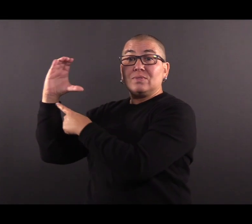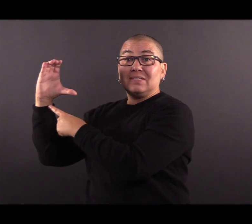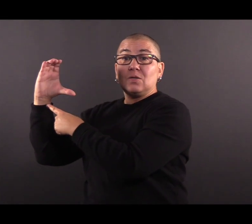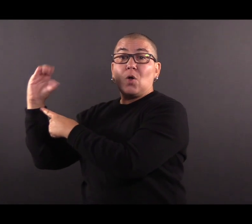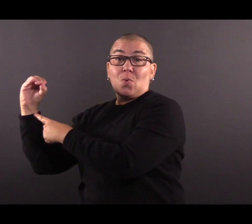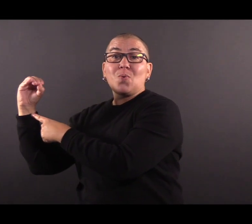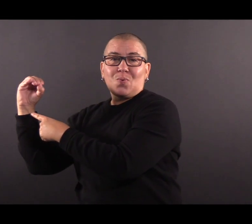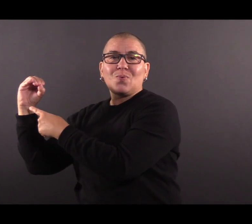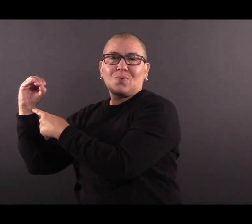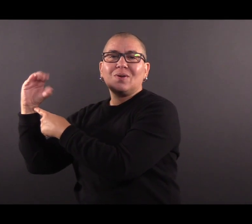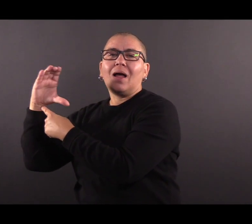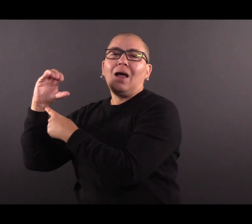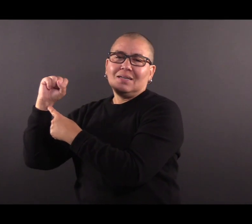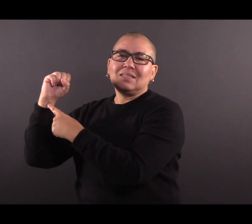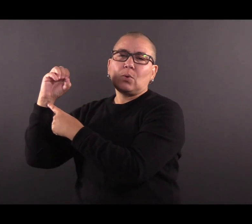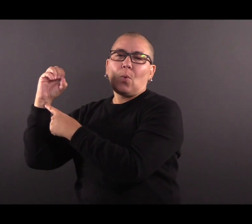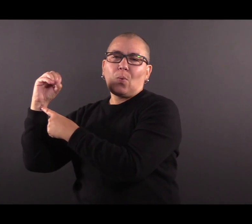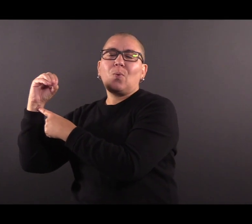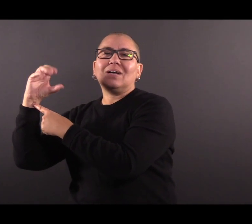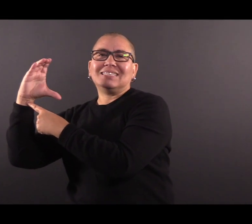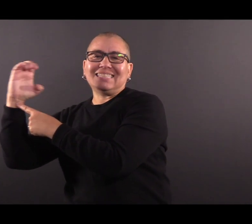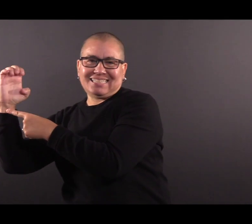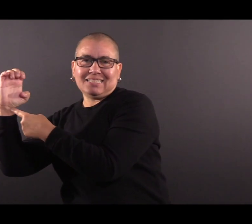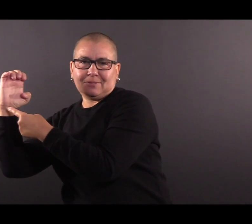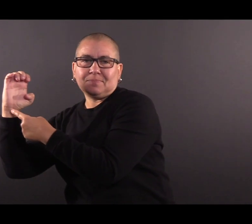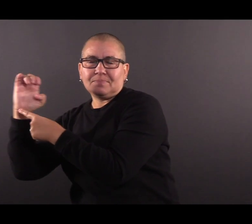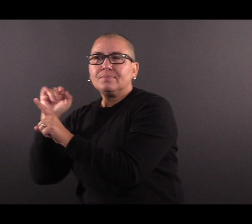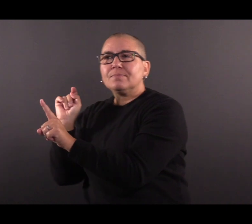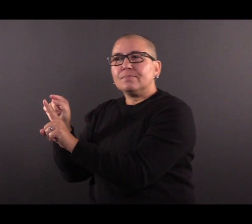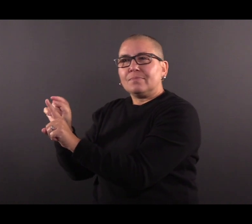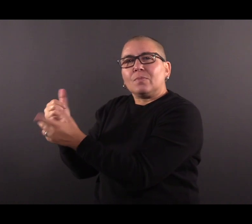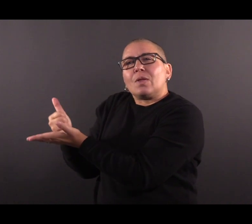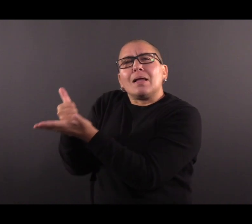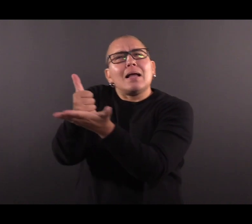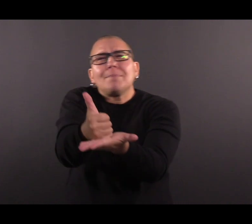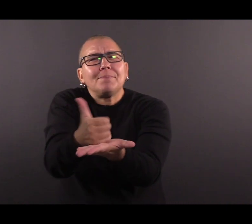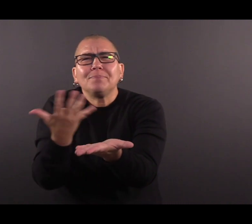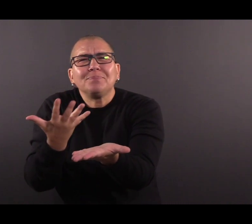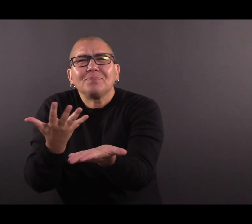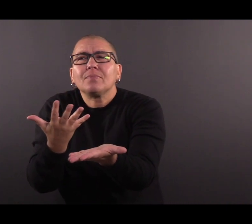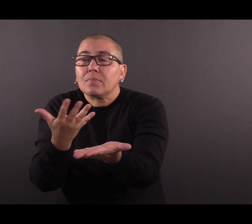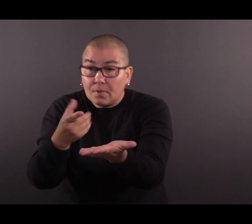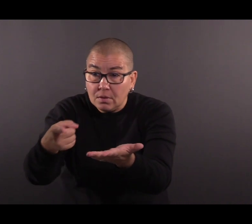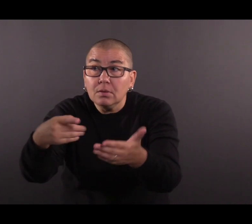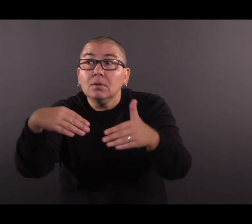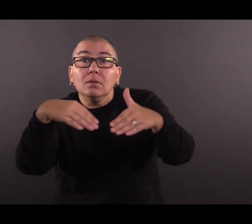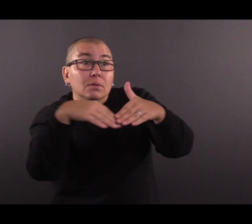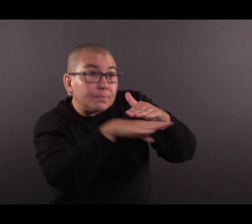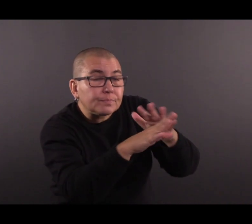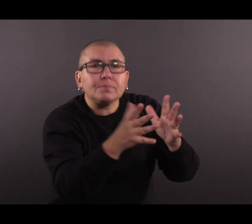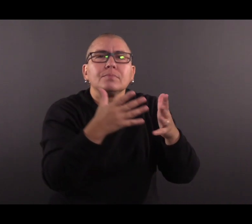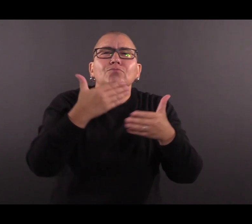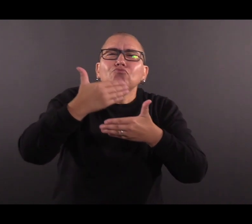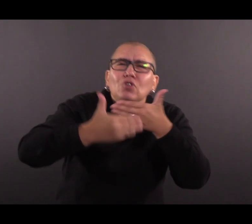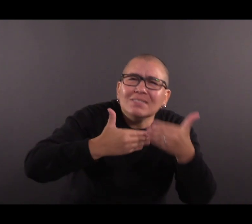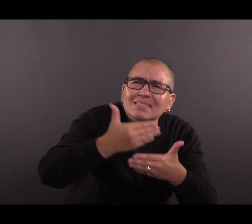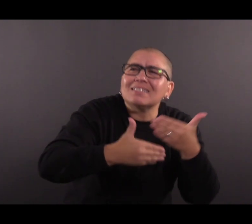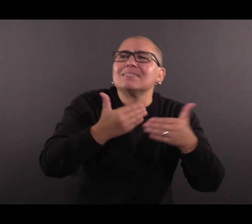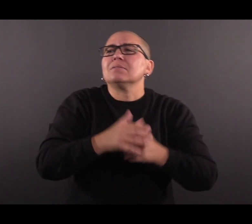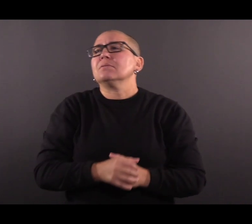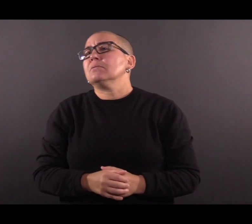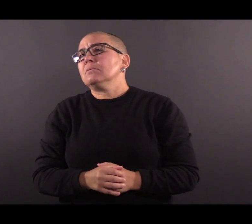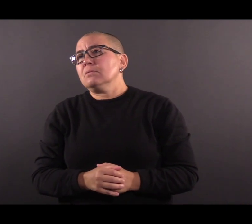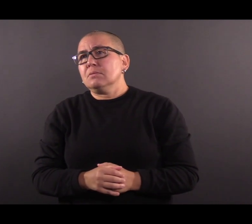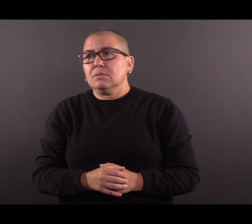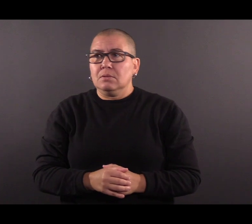to help improve the coordinated entry system. Coordinated entry, as we'll cover more fully in a later segment, can be intimidating,